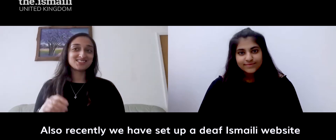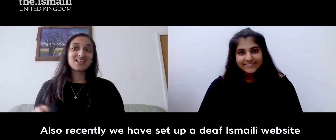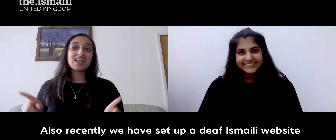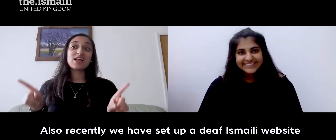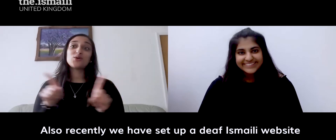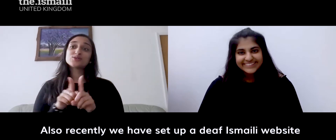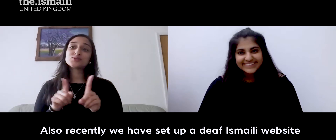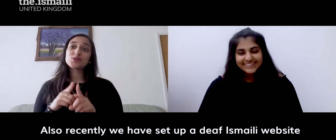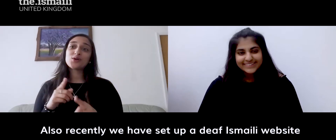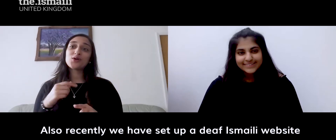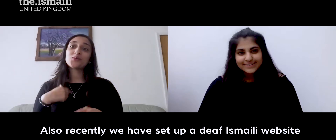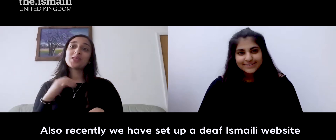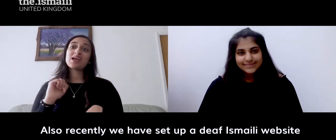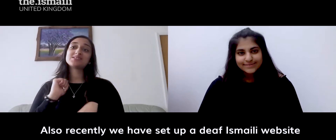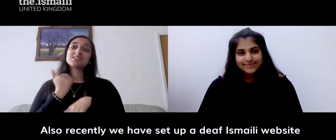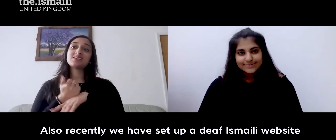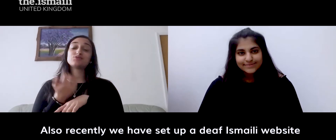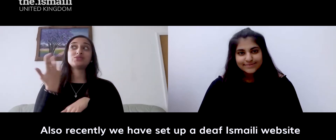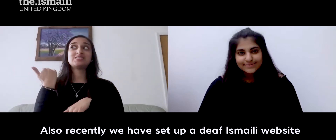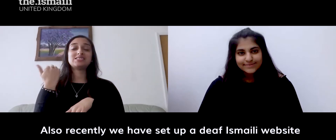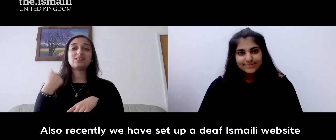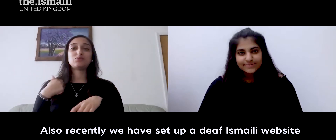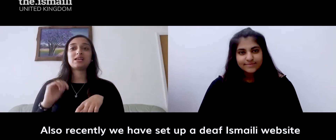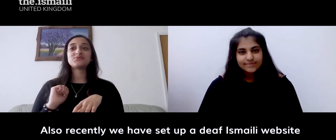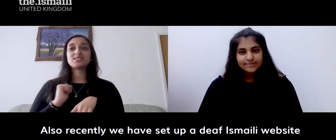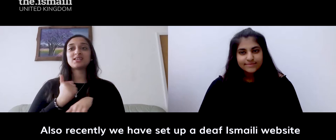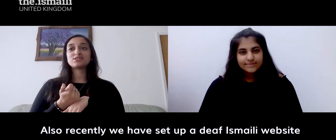country. And also we have